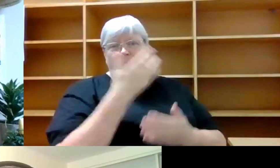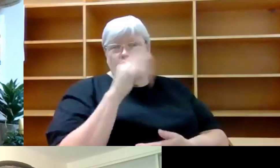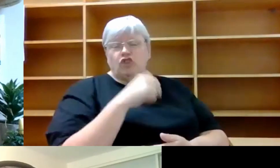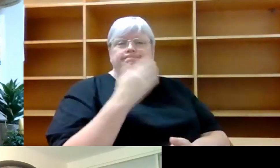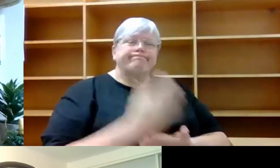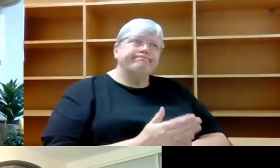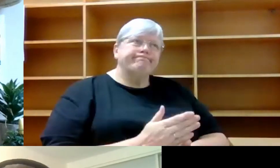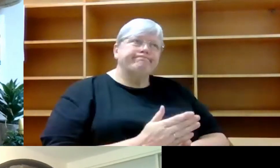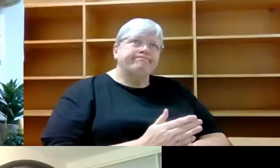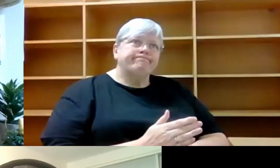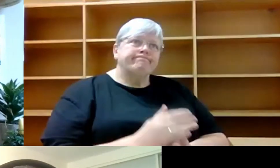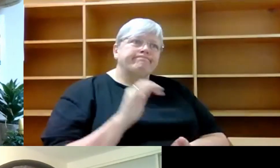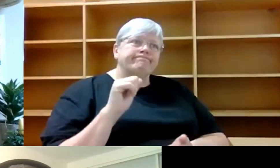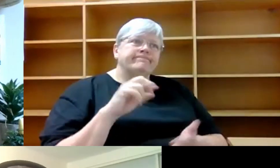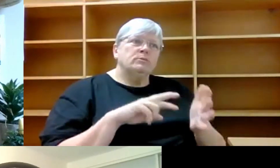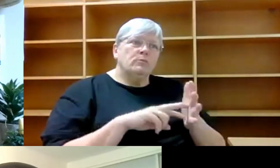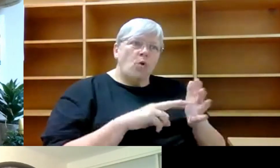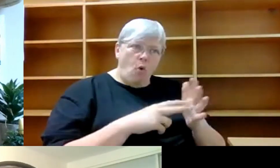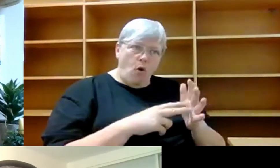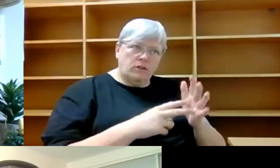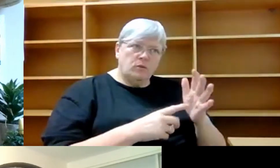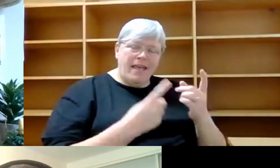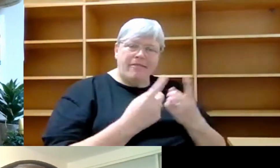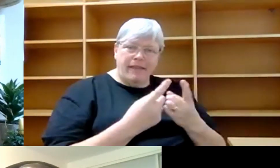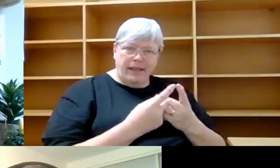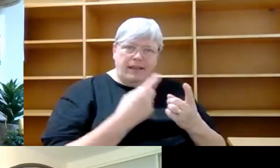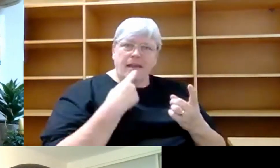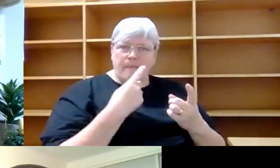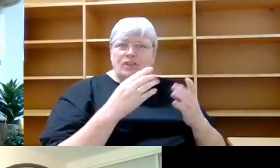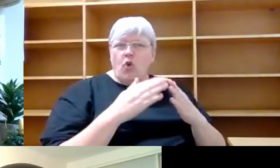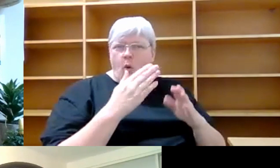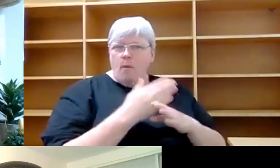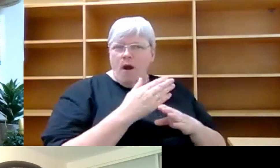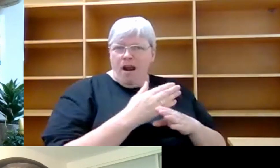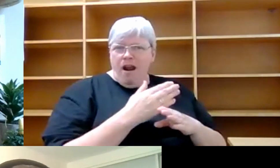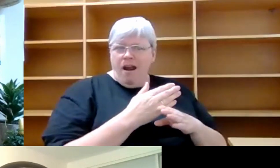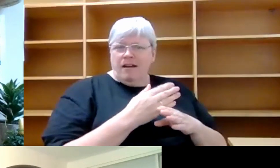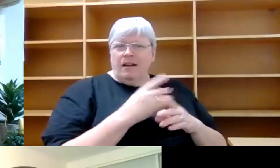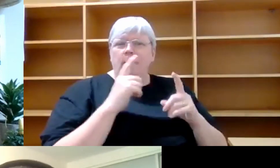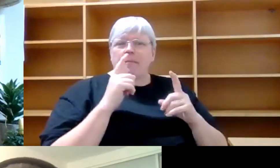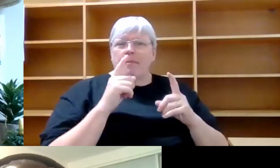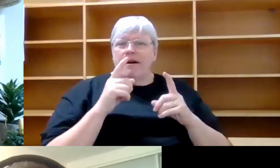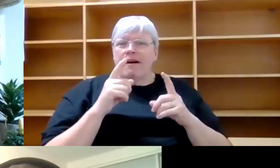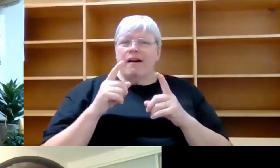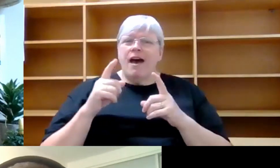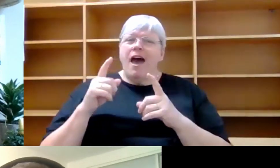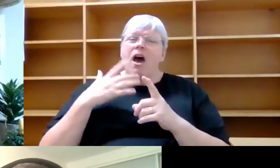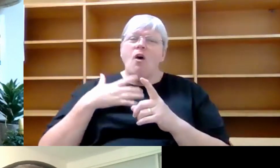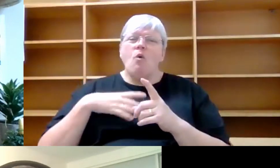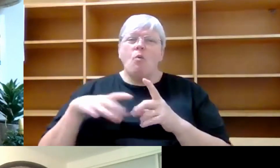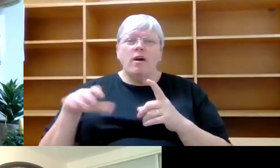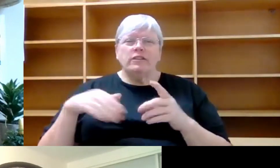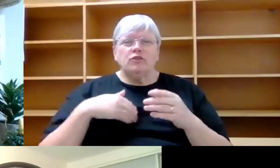And I guess plot was the main thing, and I did mention homework, but I wanted to always push the plot